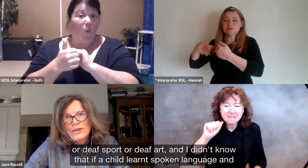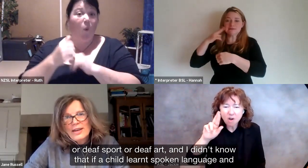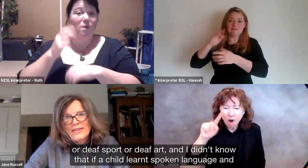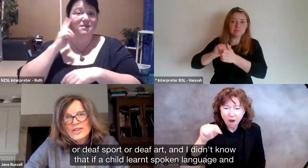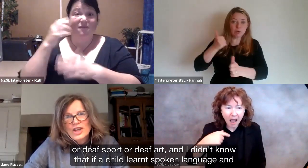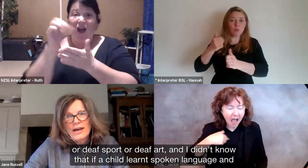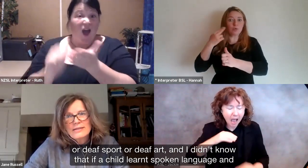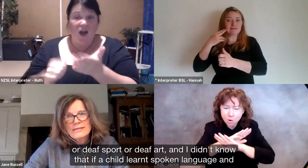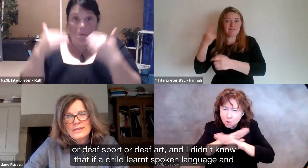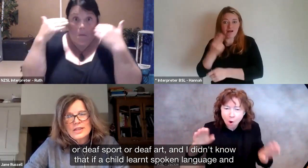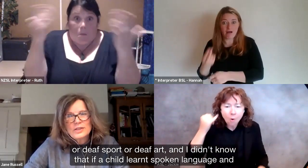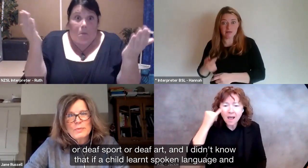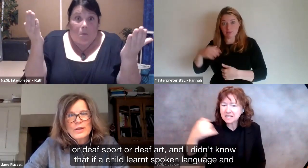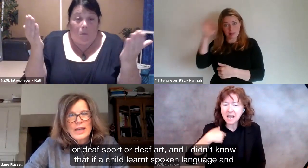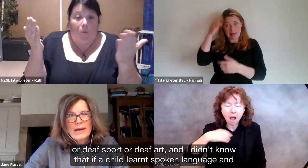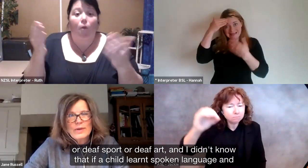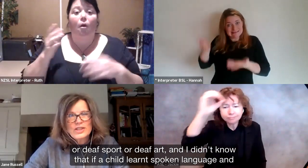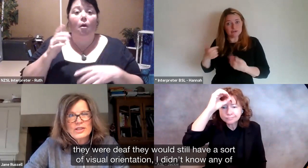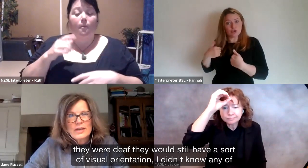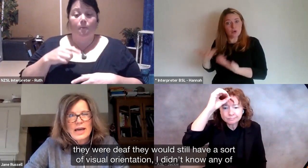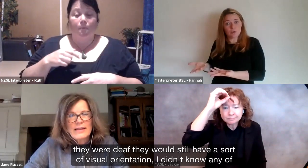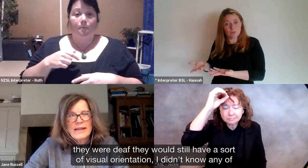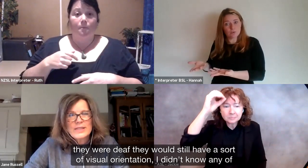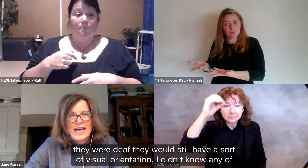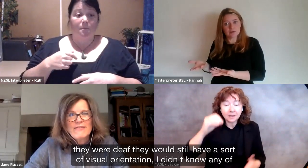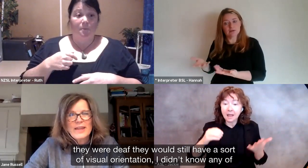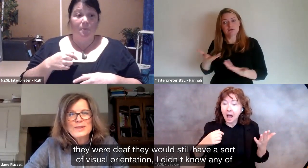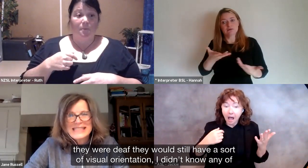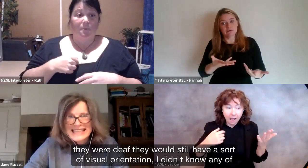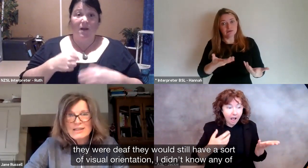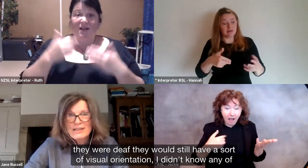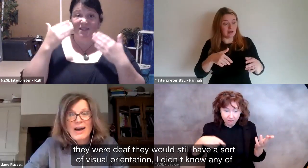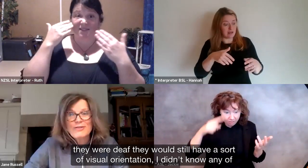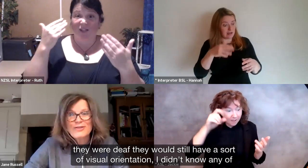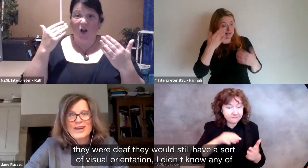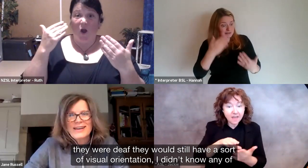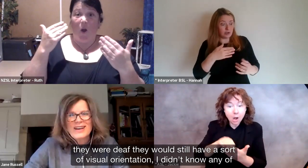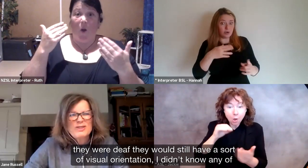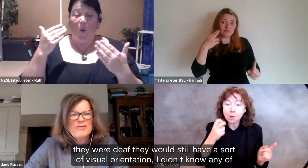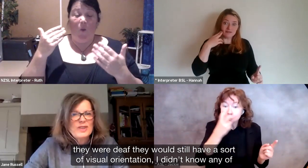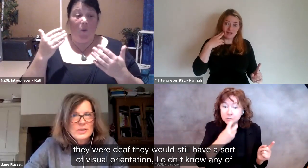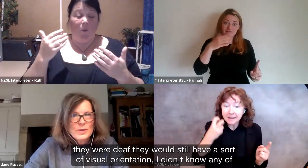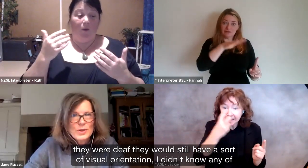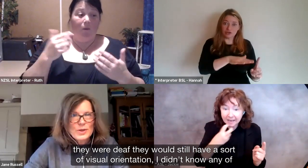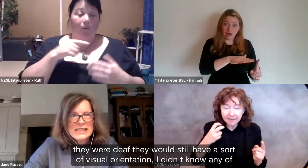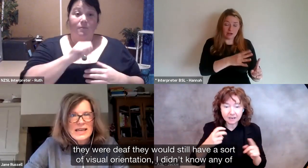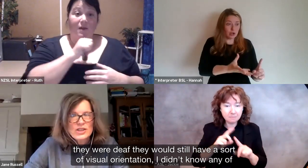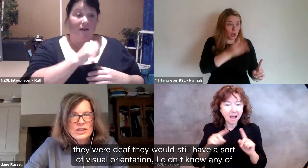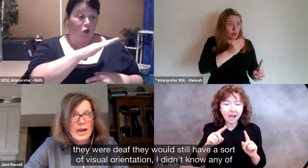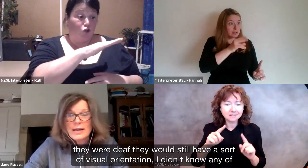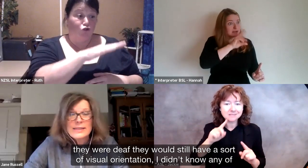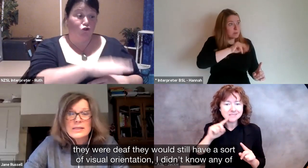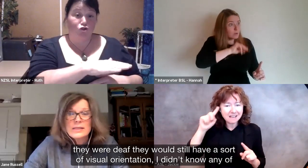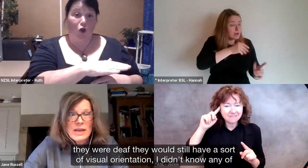didn't know that if a child learned spoken language, and they were deaf, they would still have a sort of visual orientation.